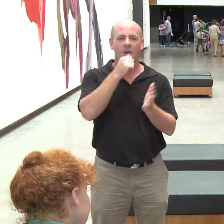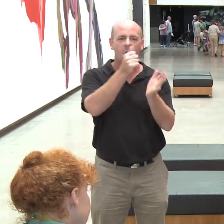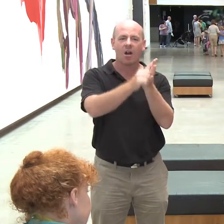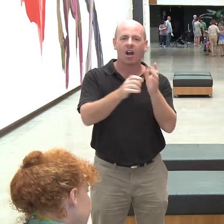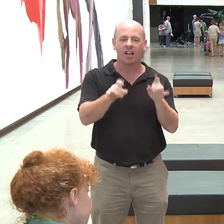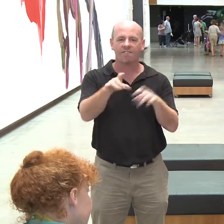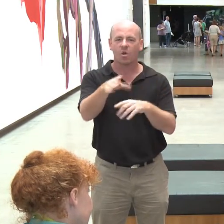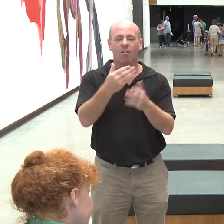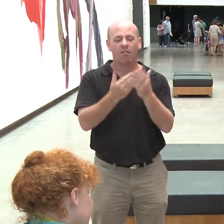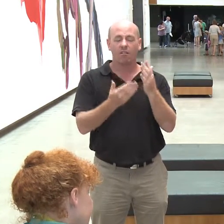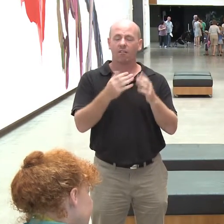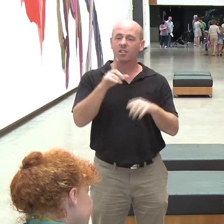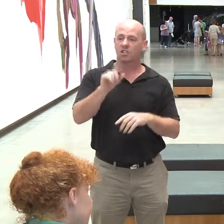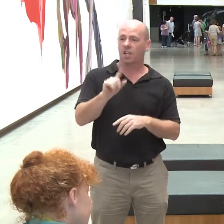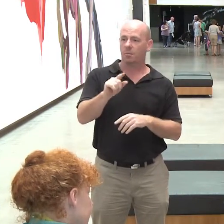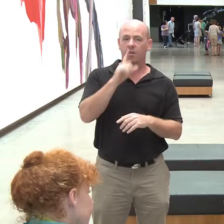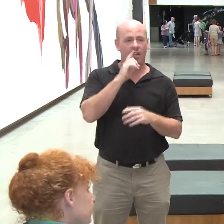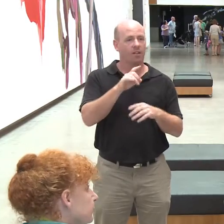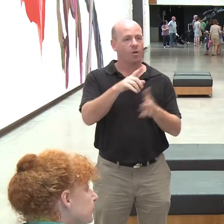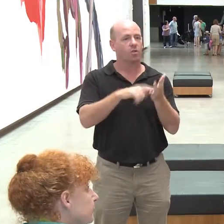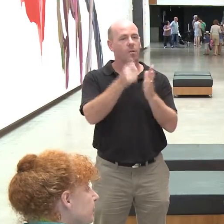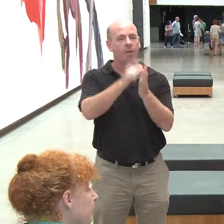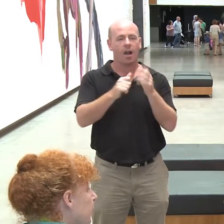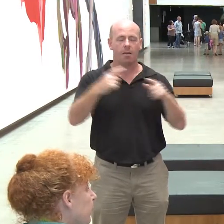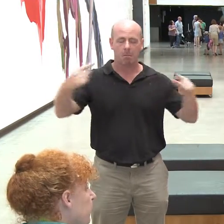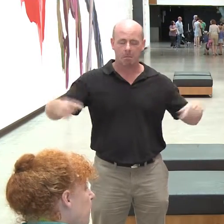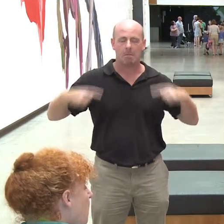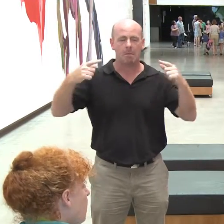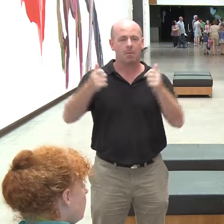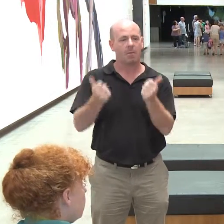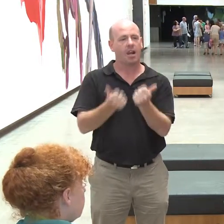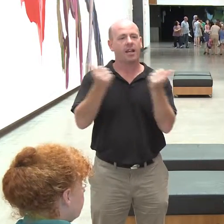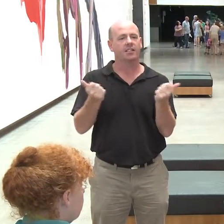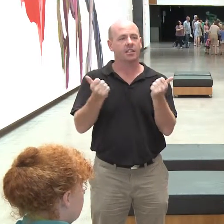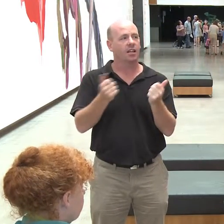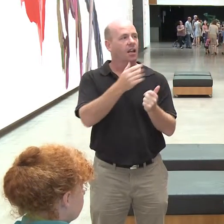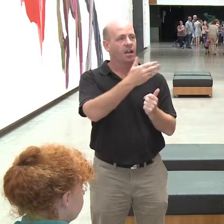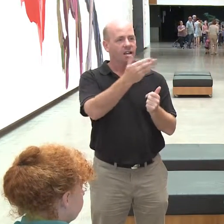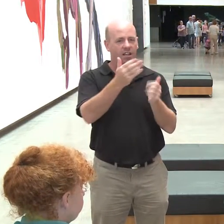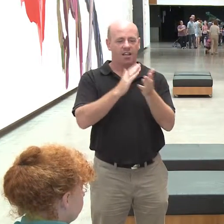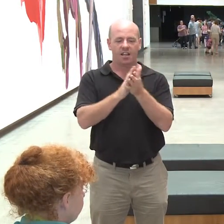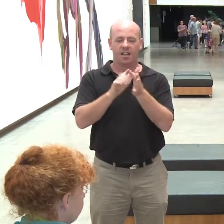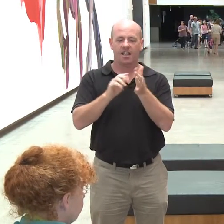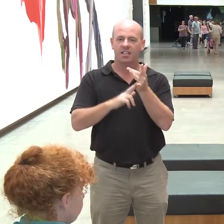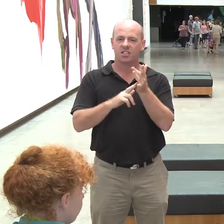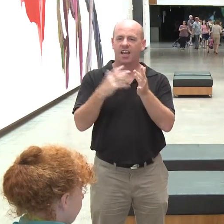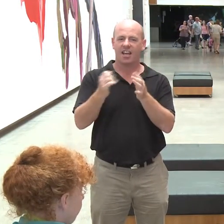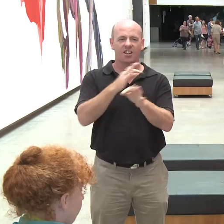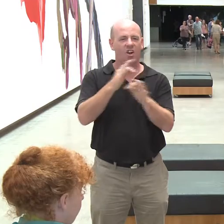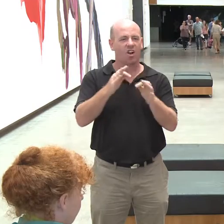buy that was very cheap. I could buy it in large quantities, and it had a